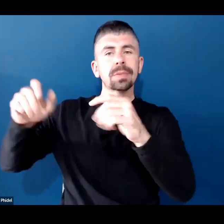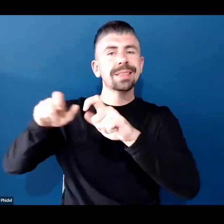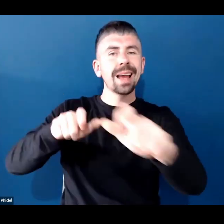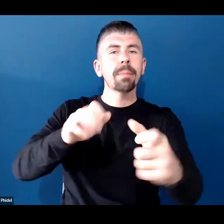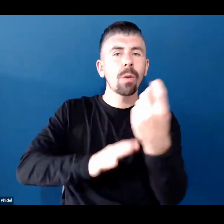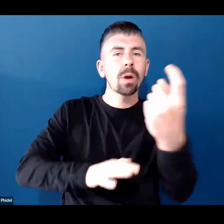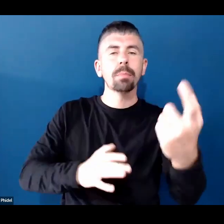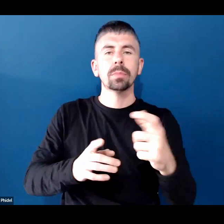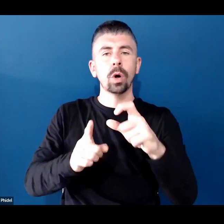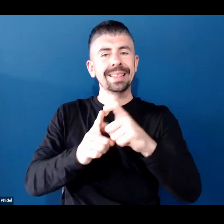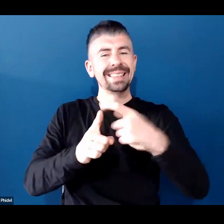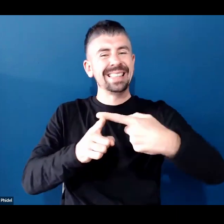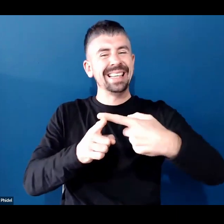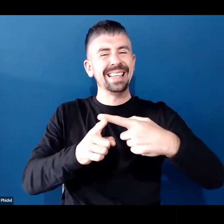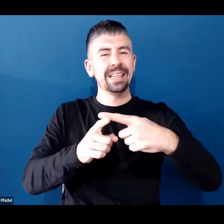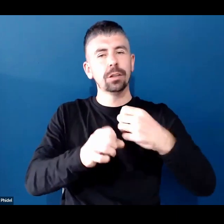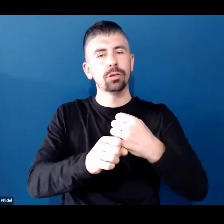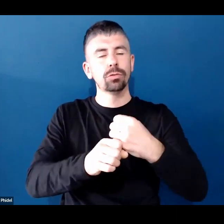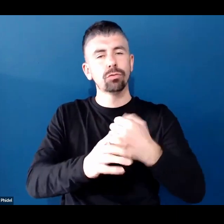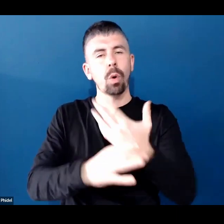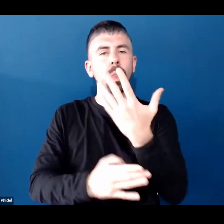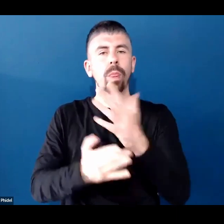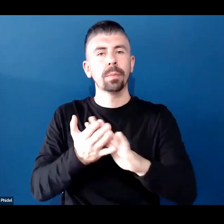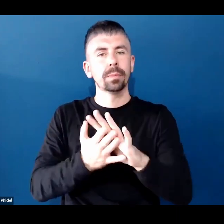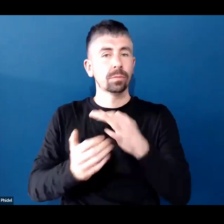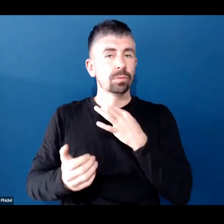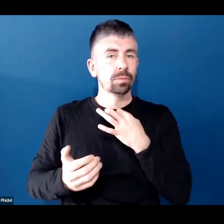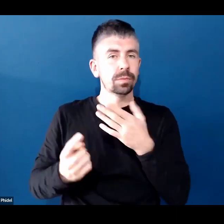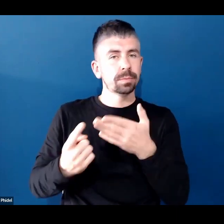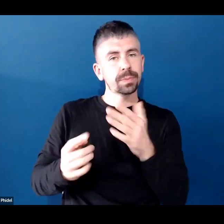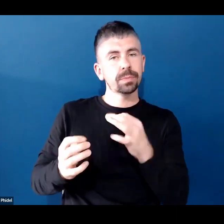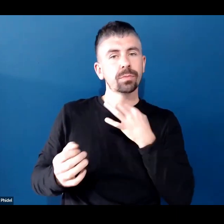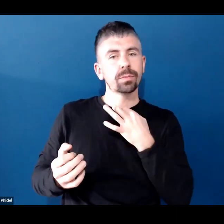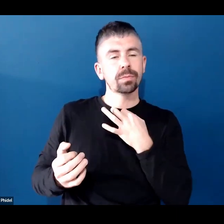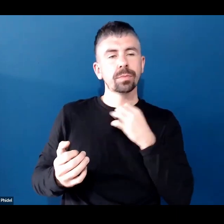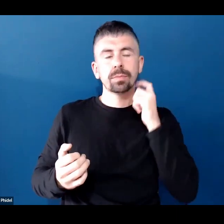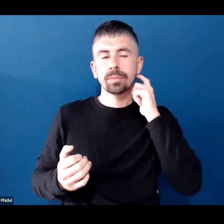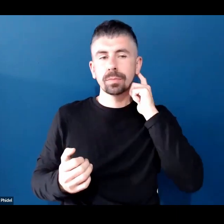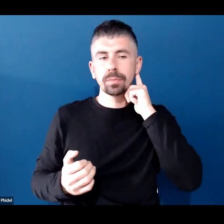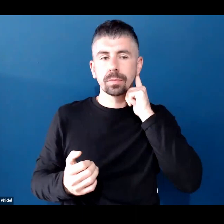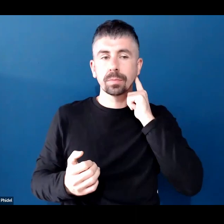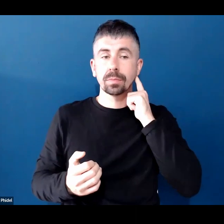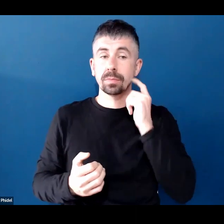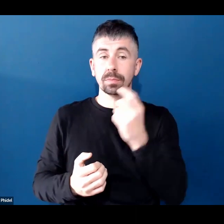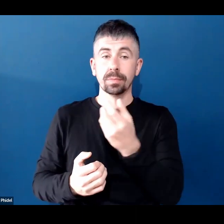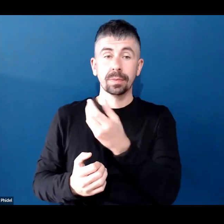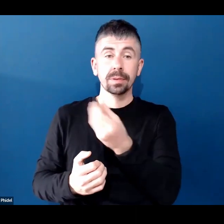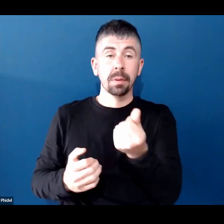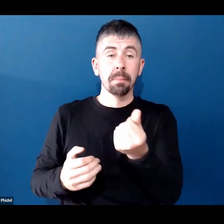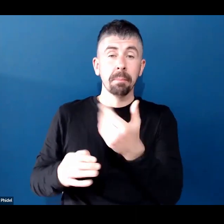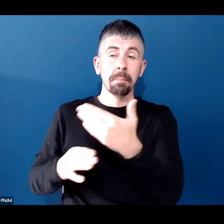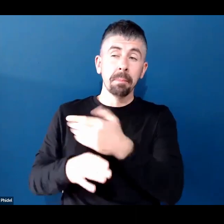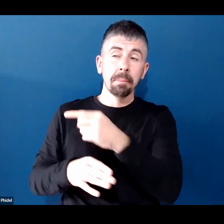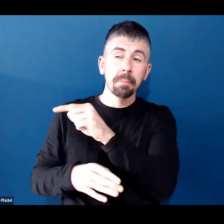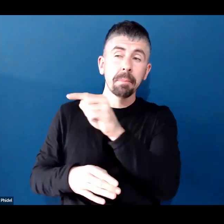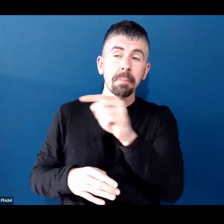so-called degrowth, without acknowledging, you know, the risks of that position. And such pieces, which I really enjoyed, I wrote and jotted down when I saw